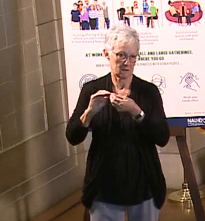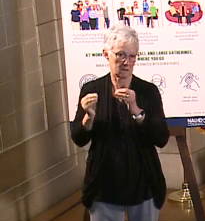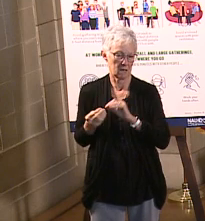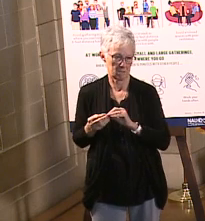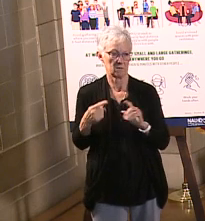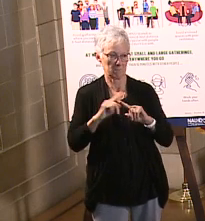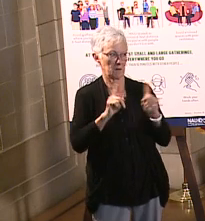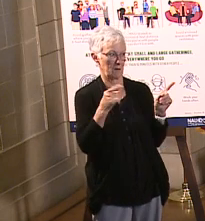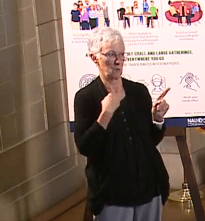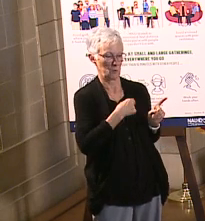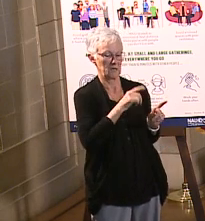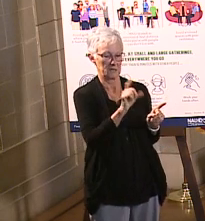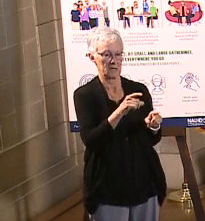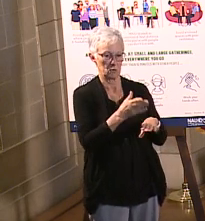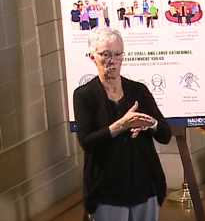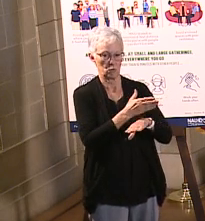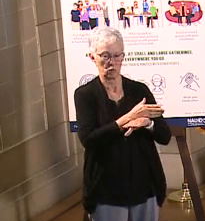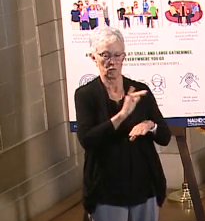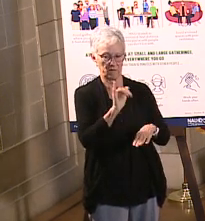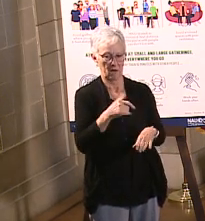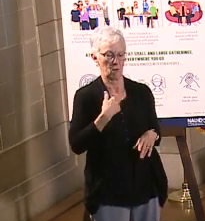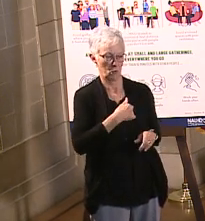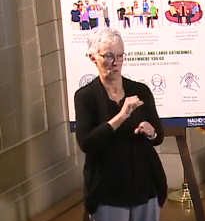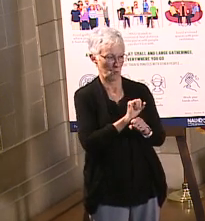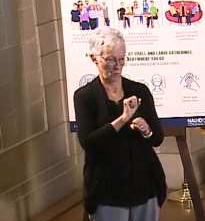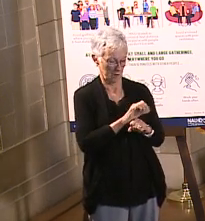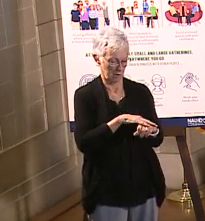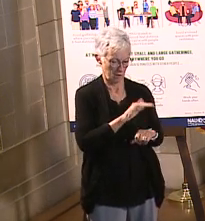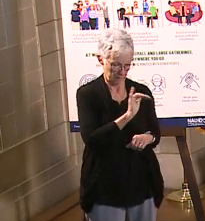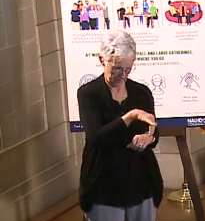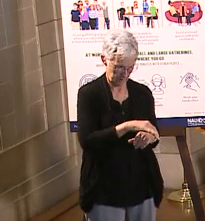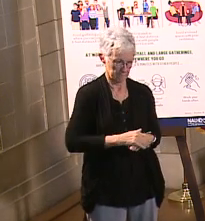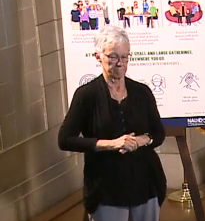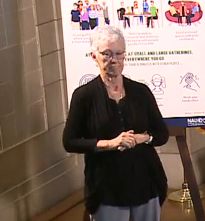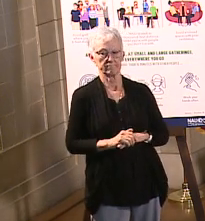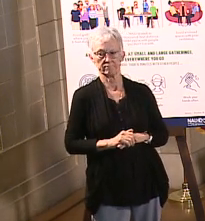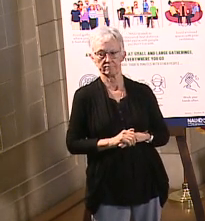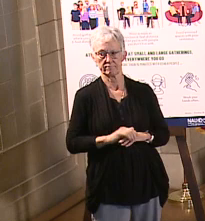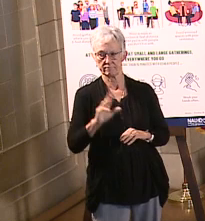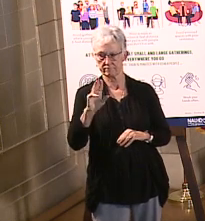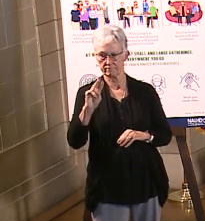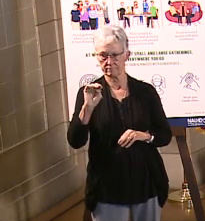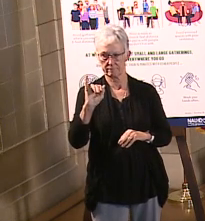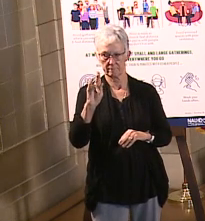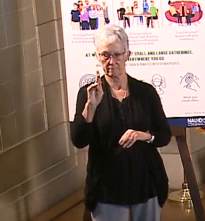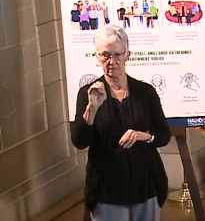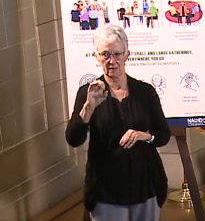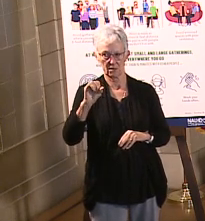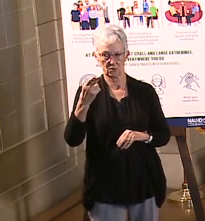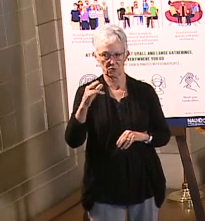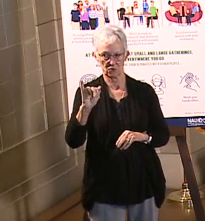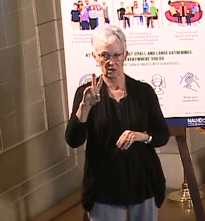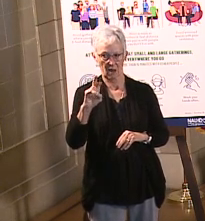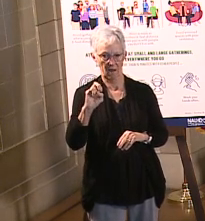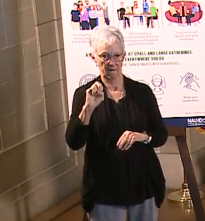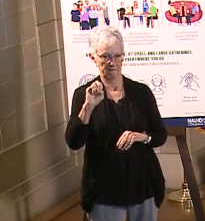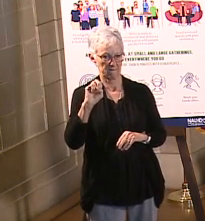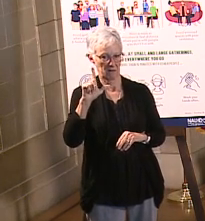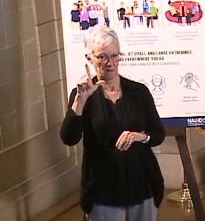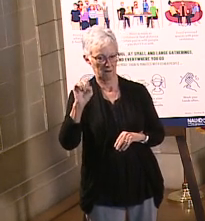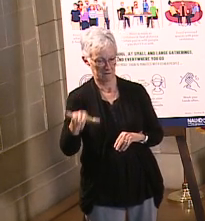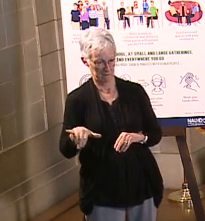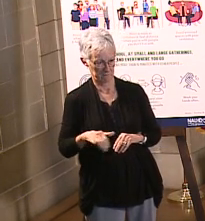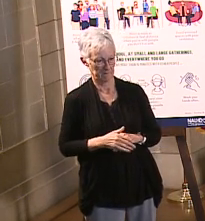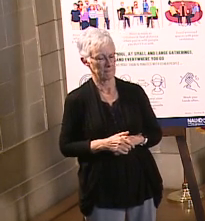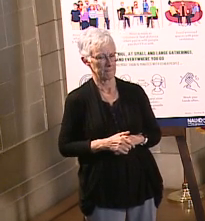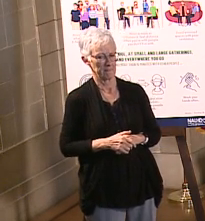a more timely manner, and we are working on it. Michael Shively from News Channel Nebraska. what led